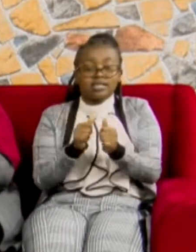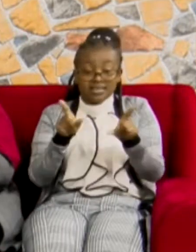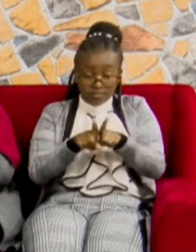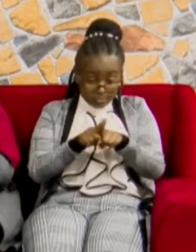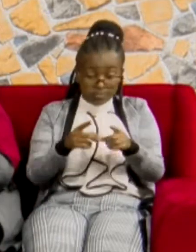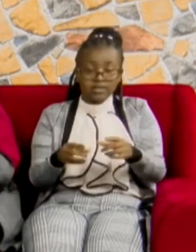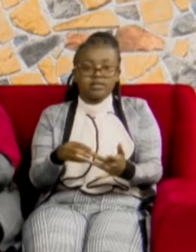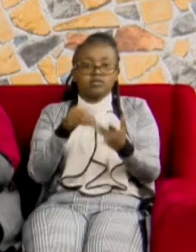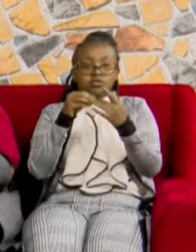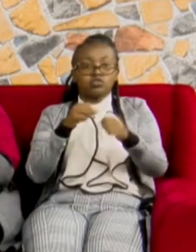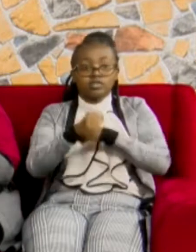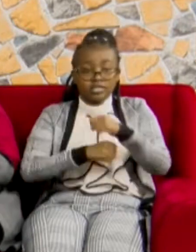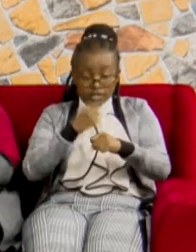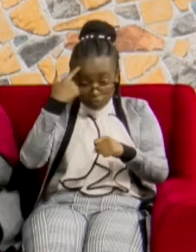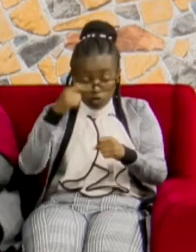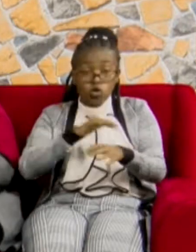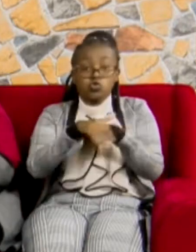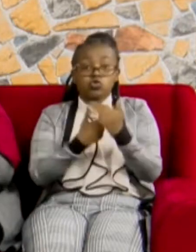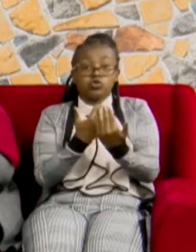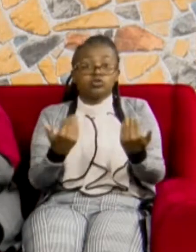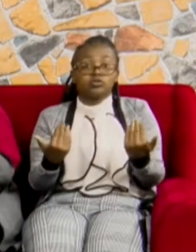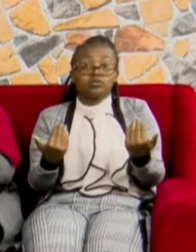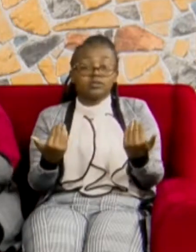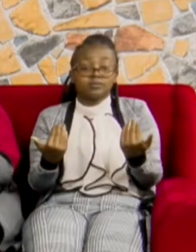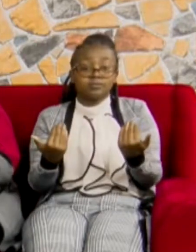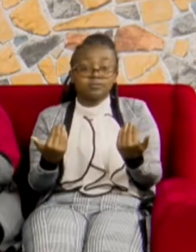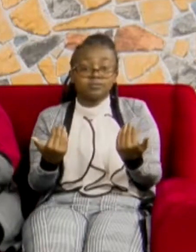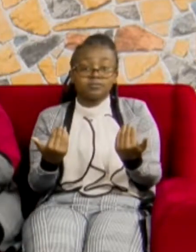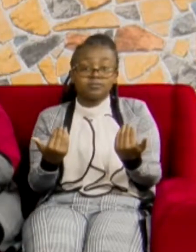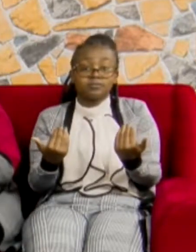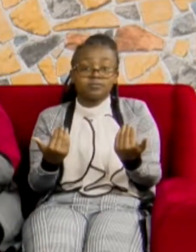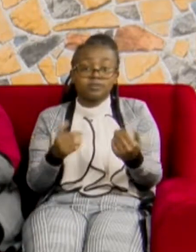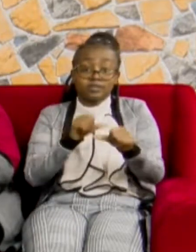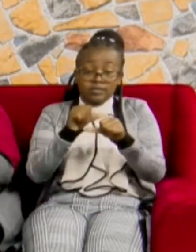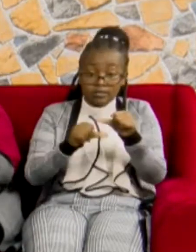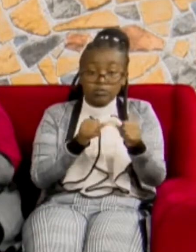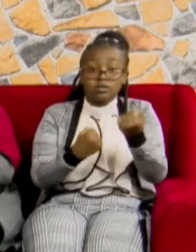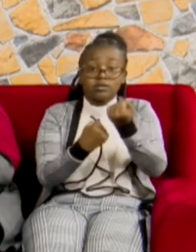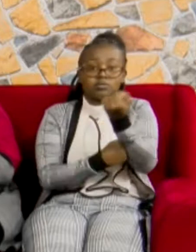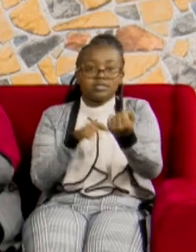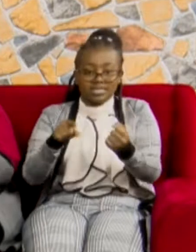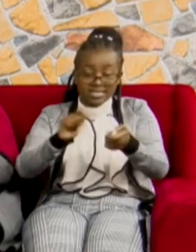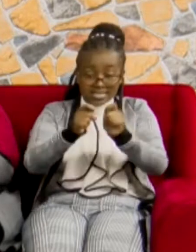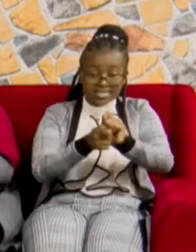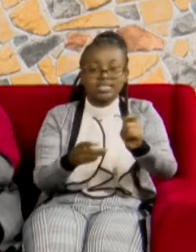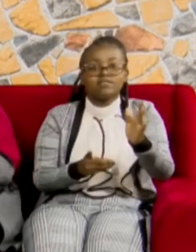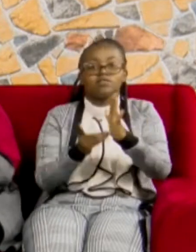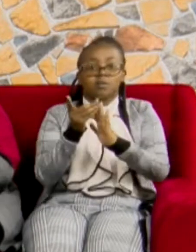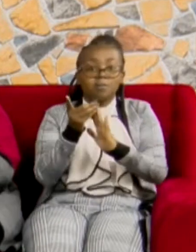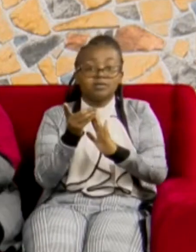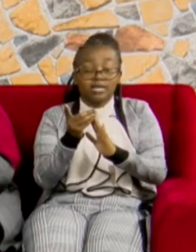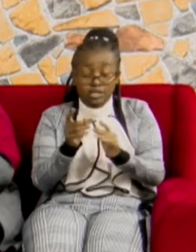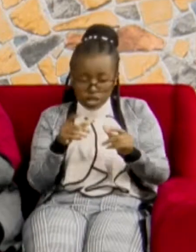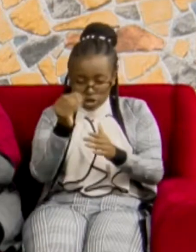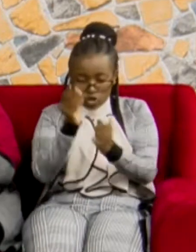special age for all children, whether you're typical or atypical. And so it's about supporting those changes in development as they